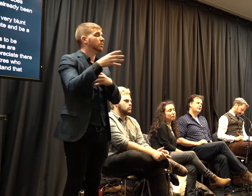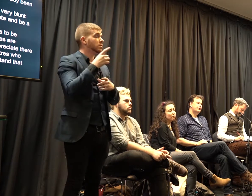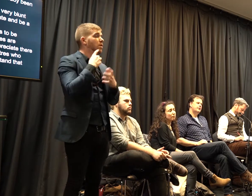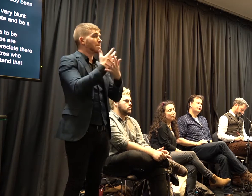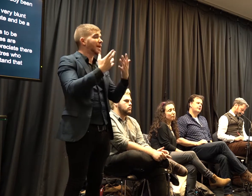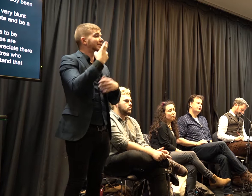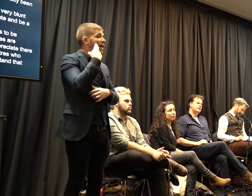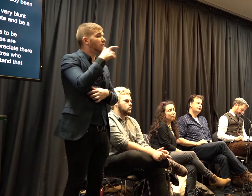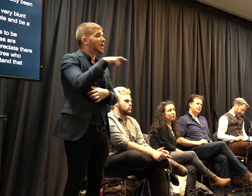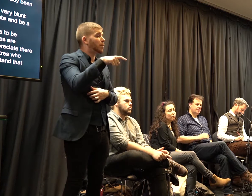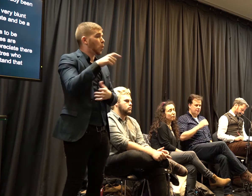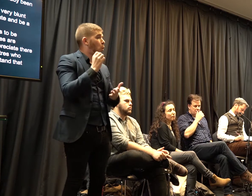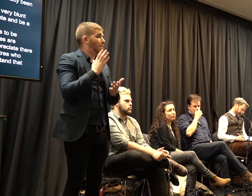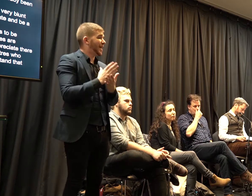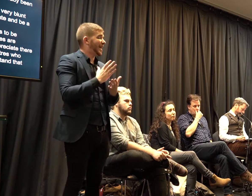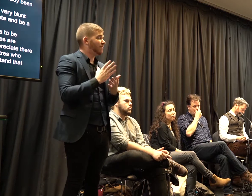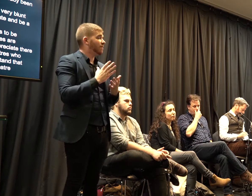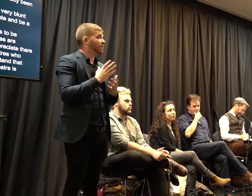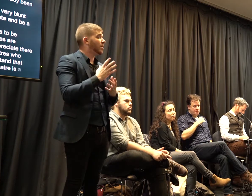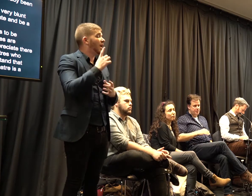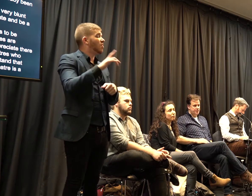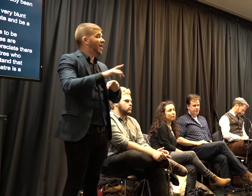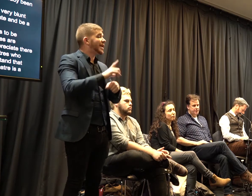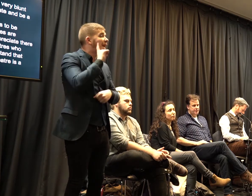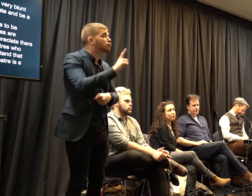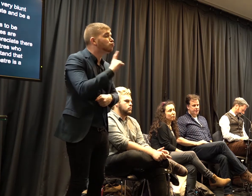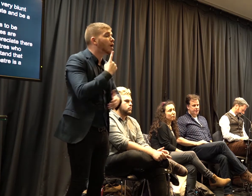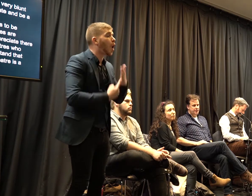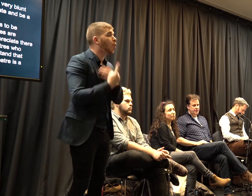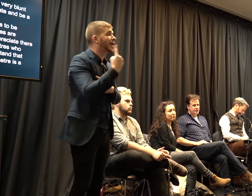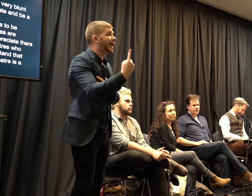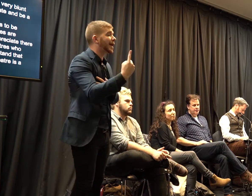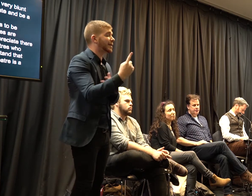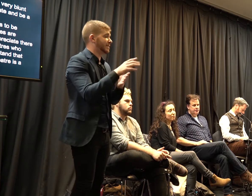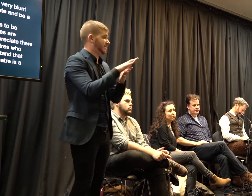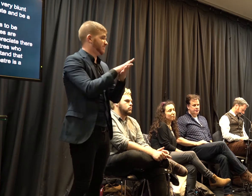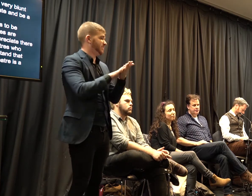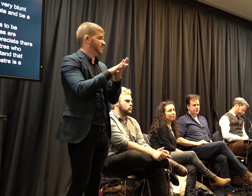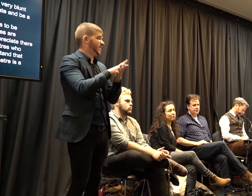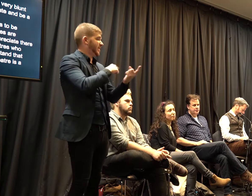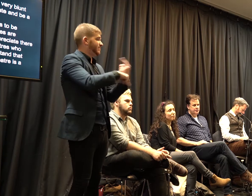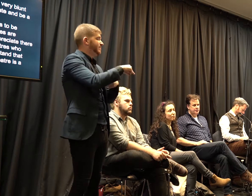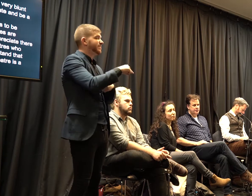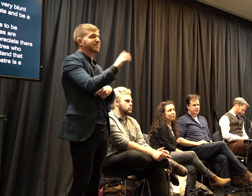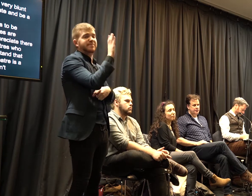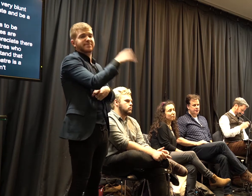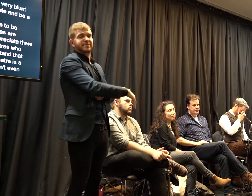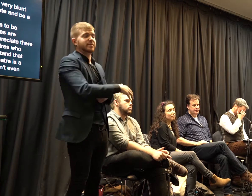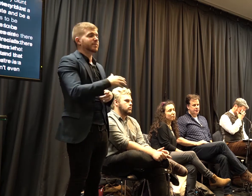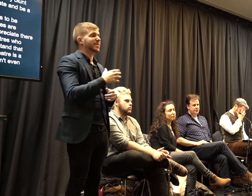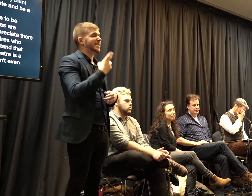people who believe theatre is a strictly hearing thing, and who therefore aren't even curious to venture through the